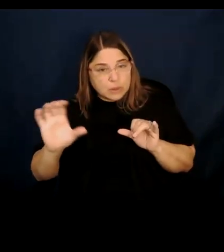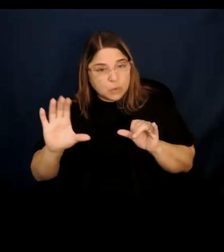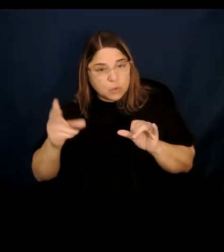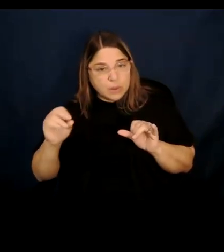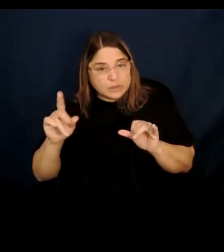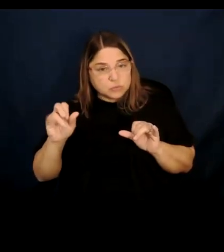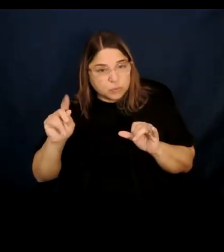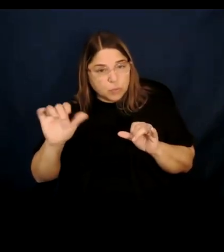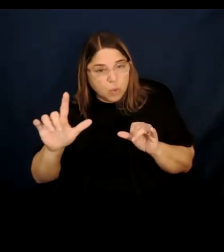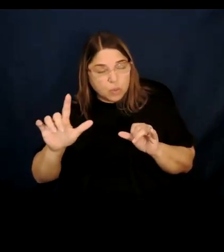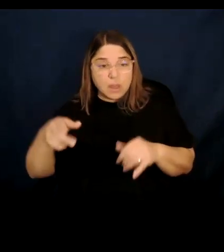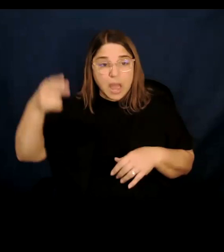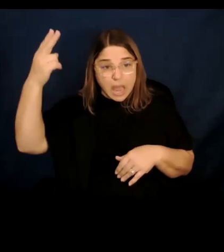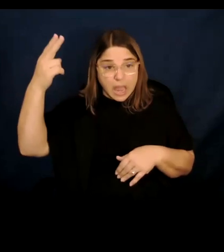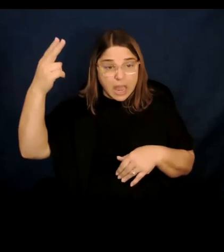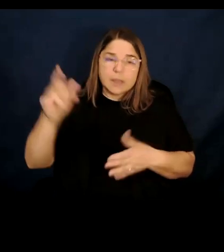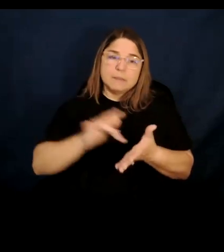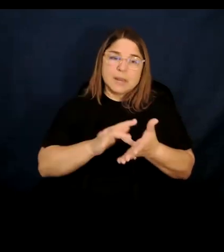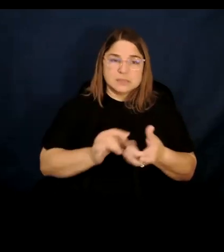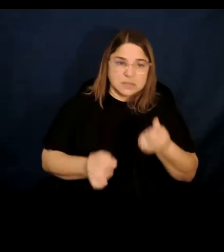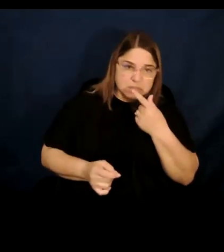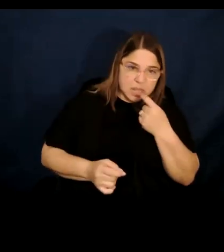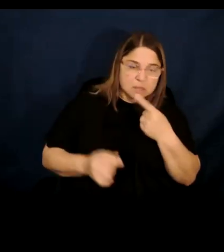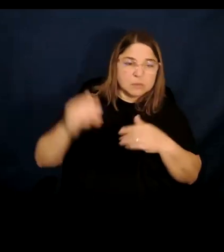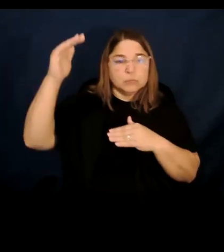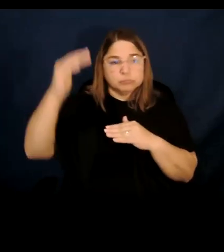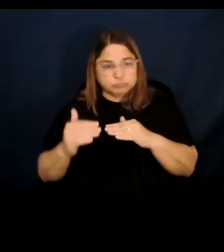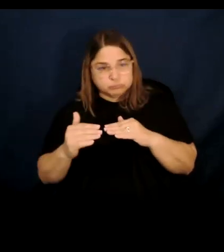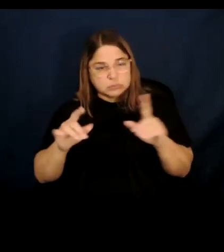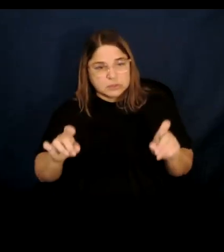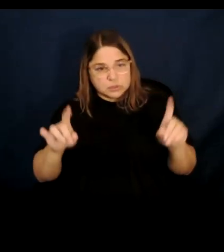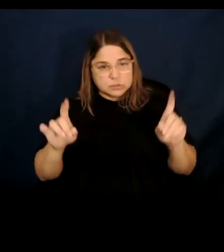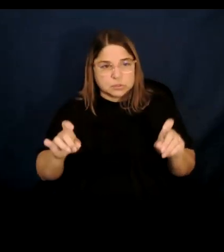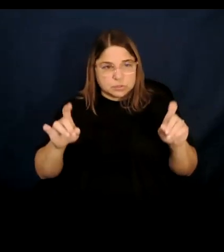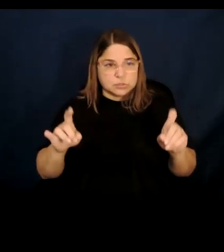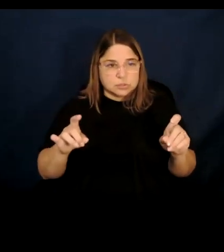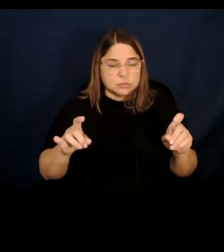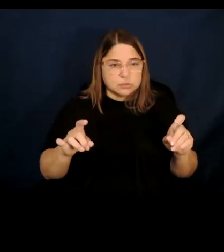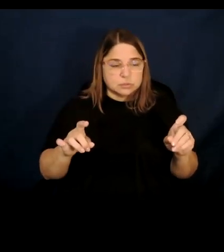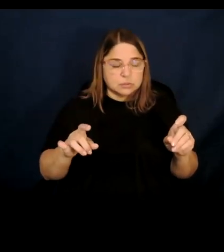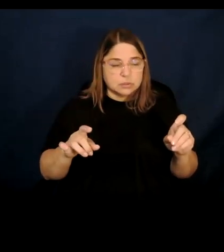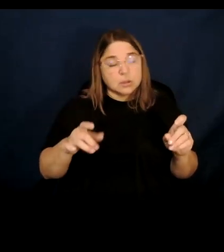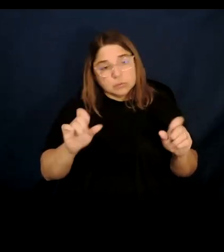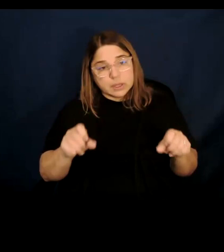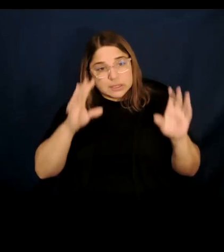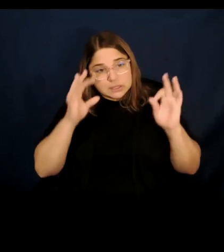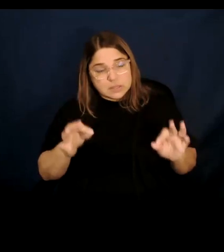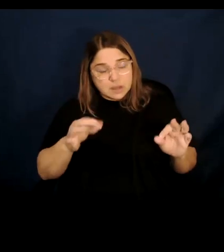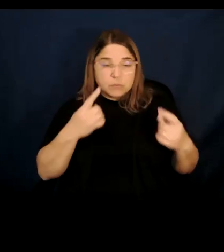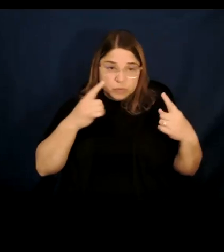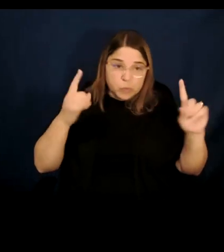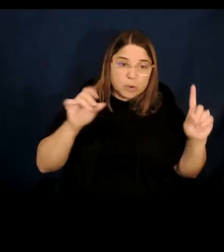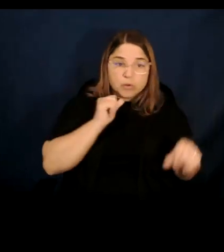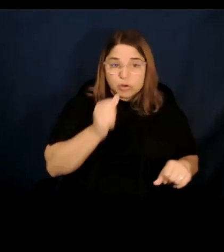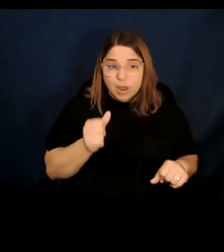If your cholesterol is high, you're prescribed a drug, we can test it. And later on, we can determine whether or not it's working by that